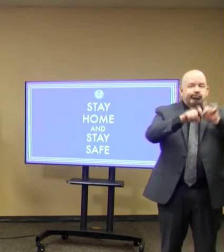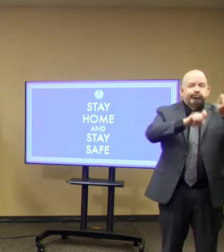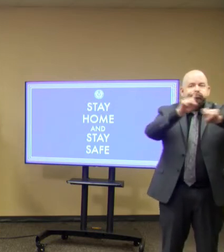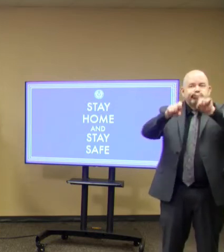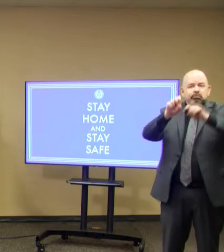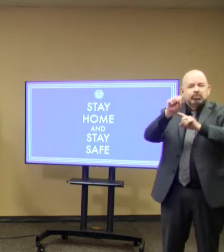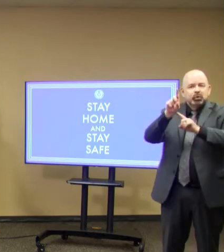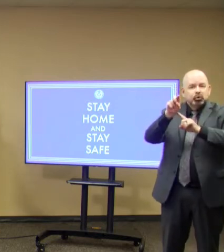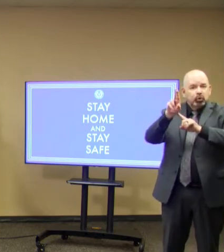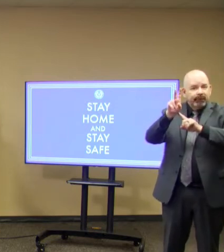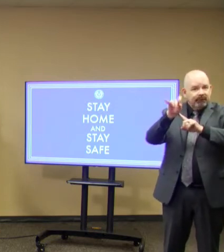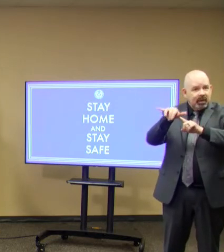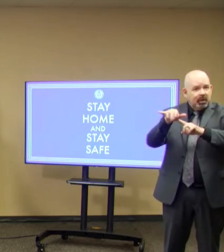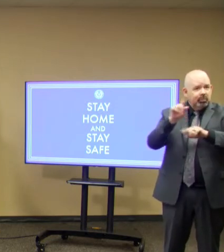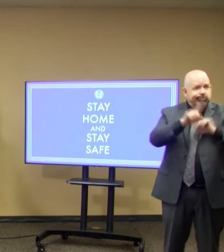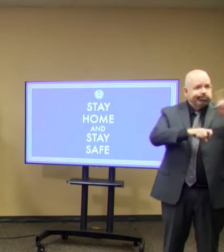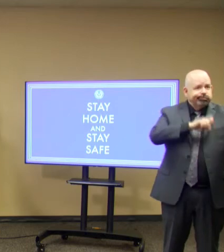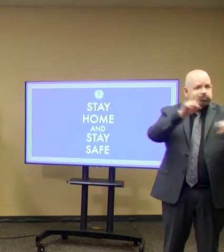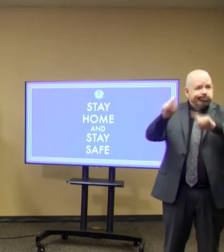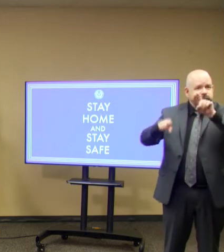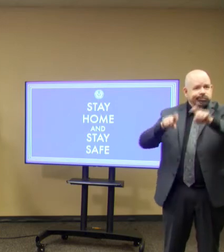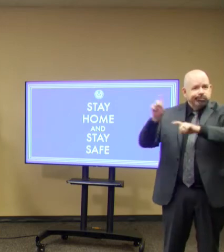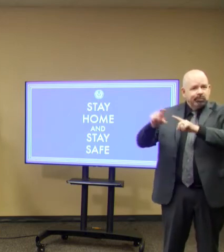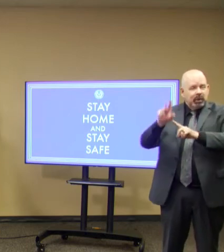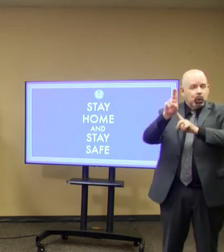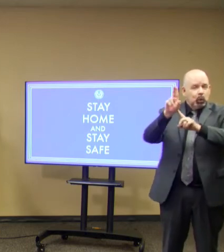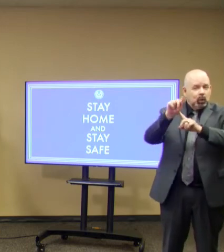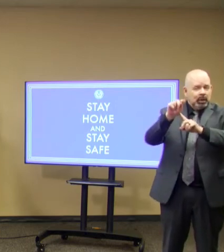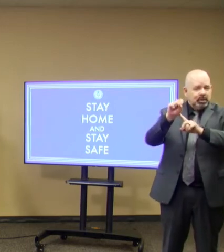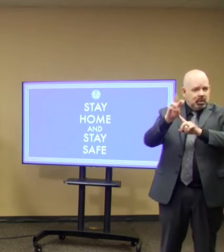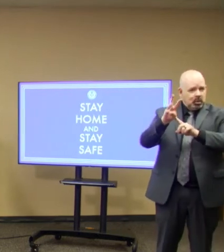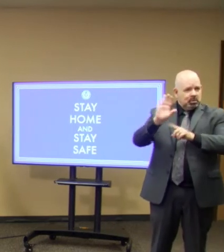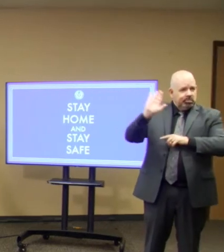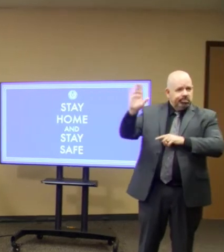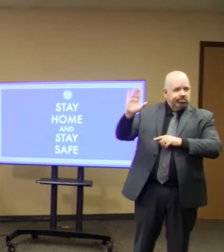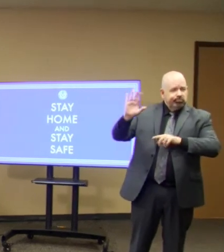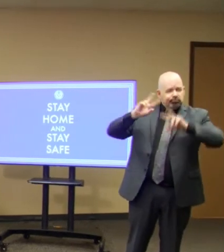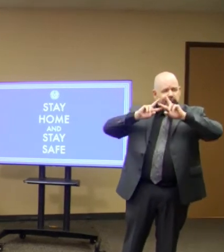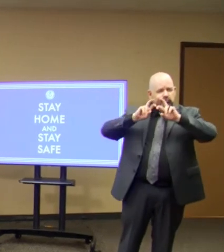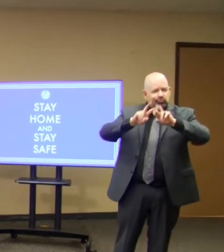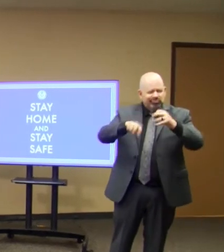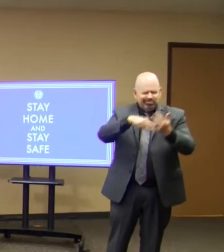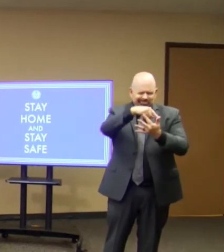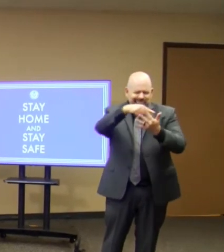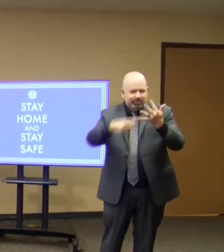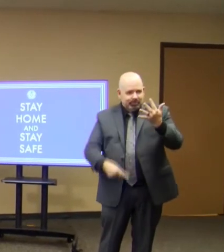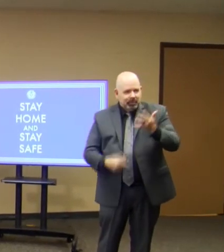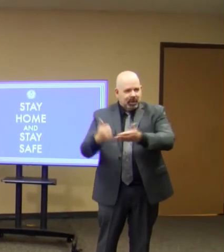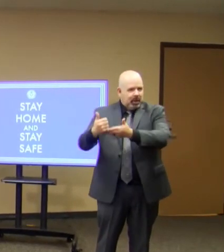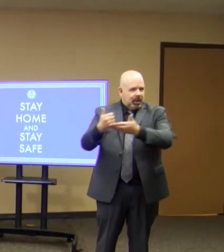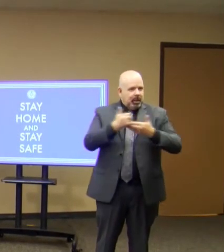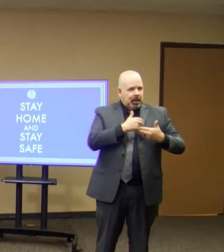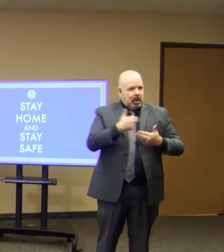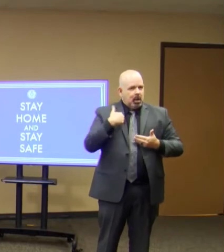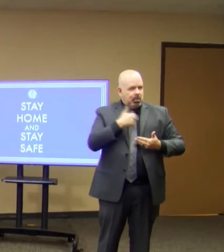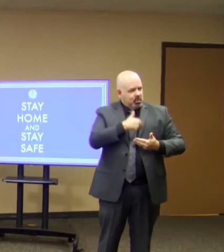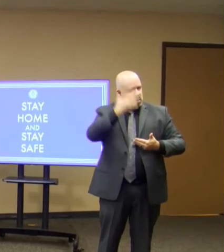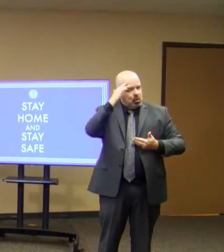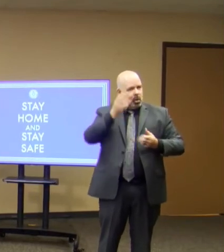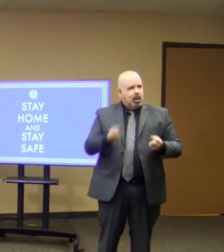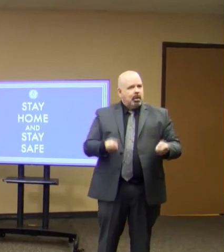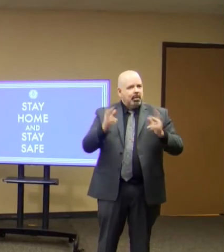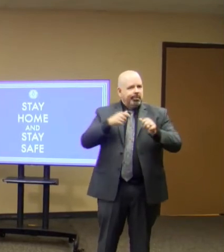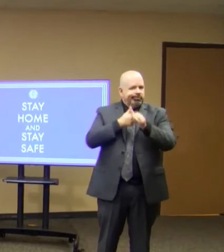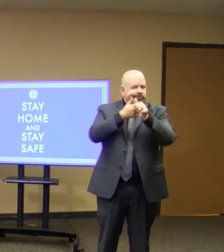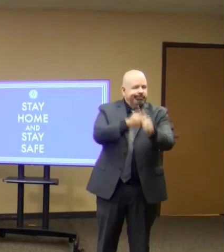UT Southwestern and others are doing, and other data. And so when we think about that compliance rate, don't think of it like there's